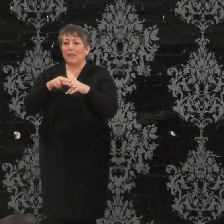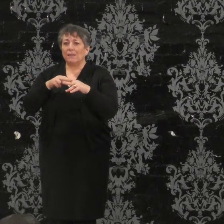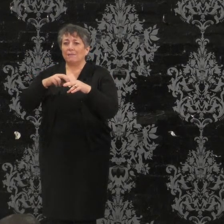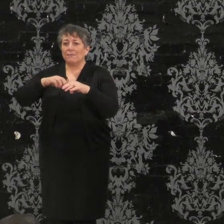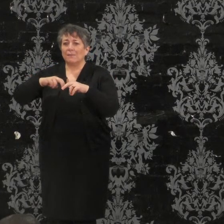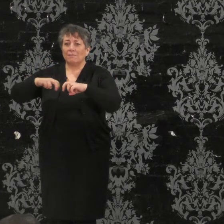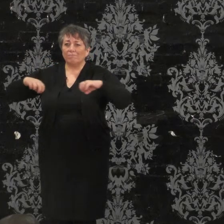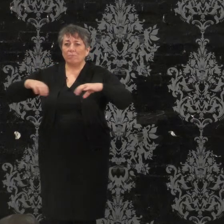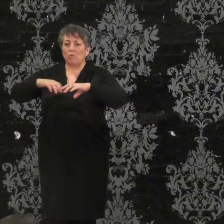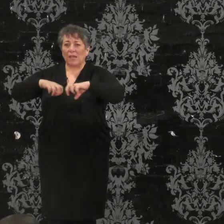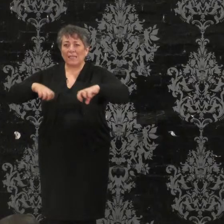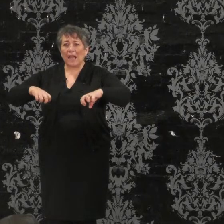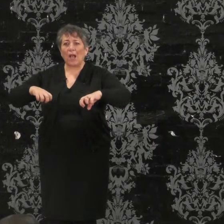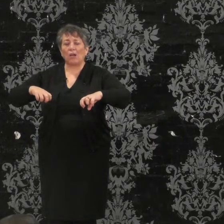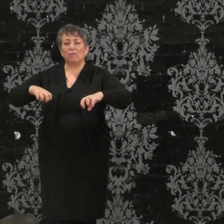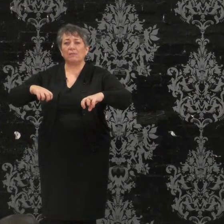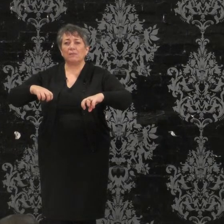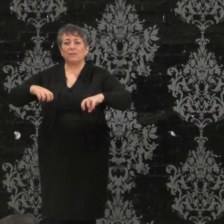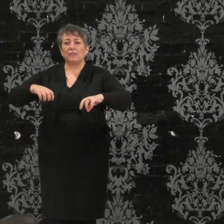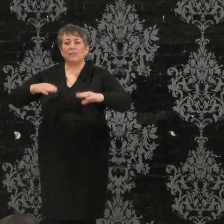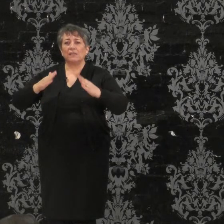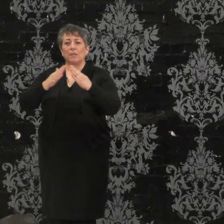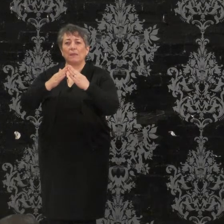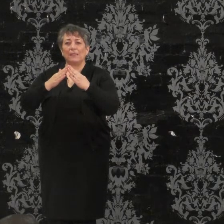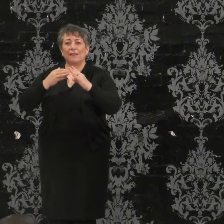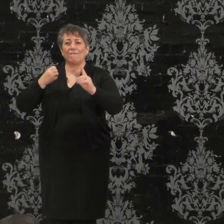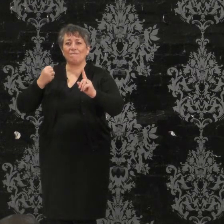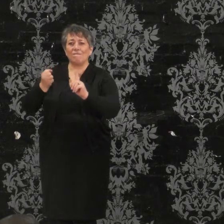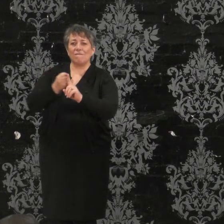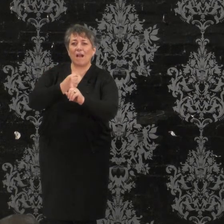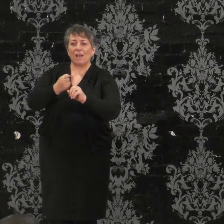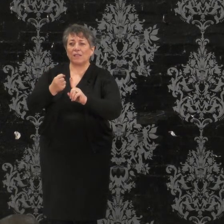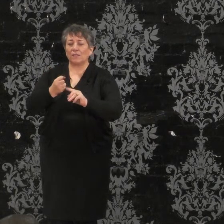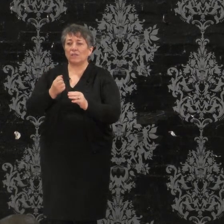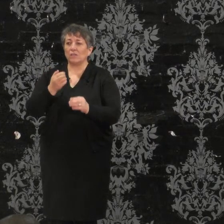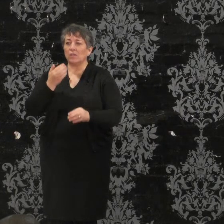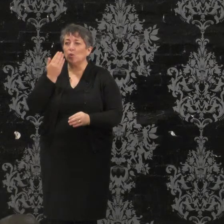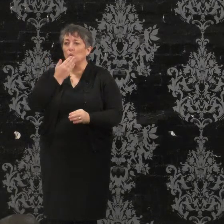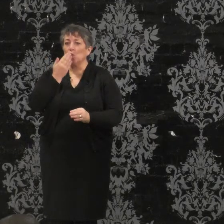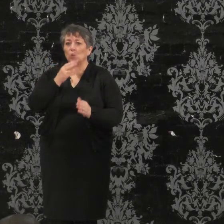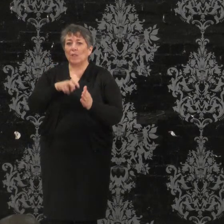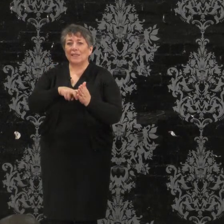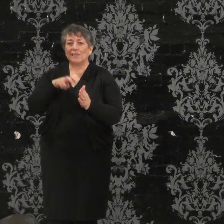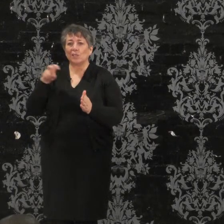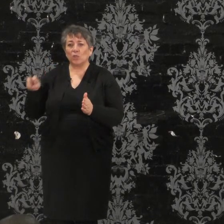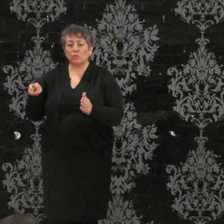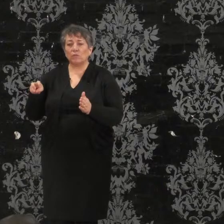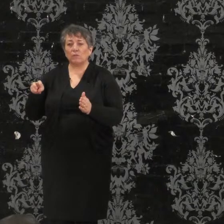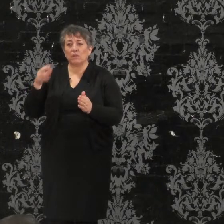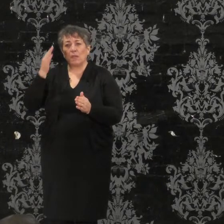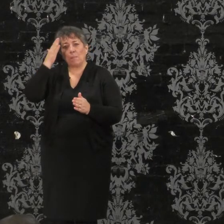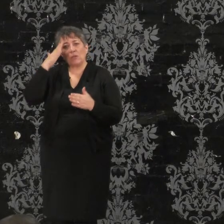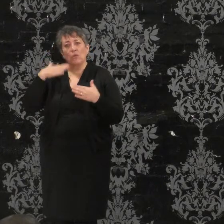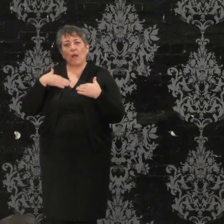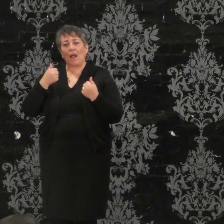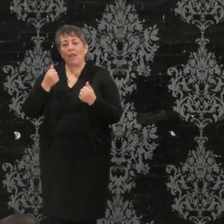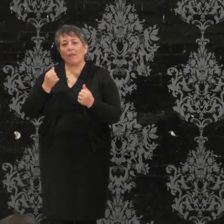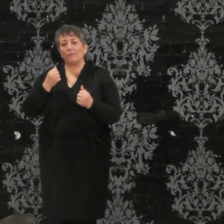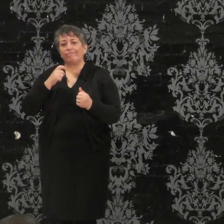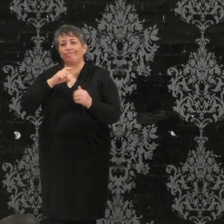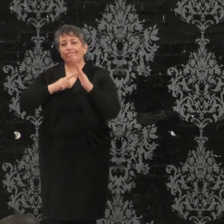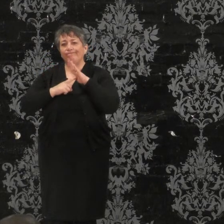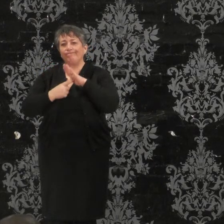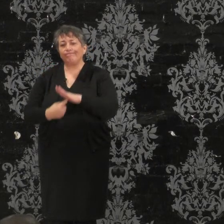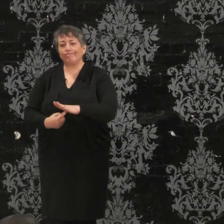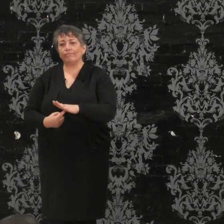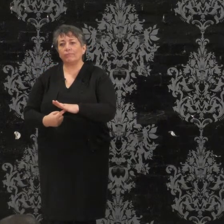domestic violence, school exclusions, poor mental health, the lack of youth